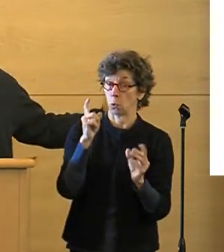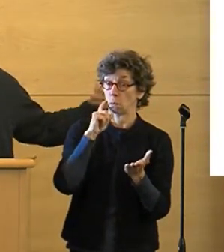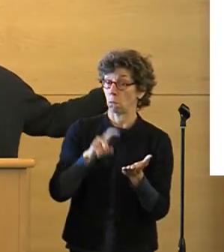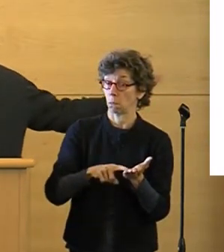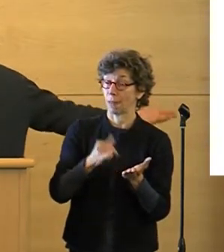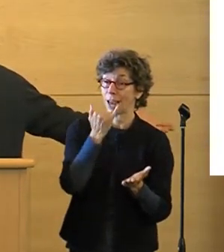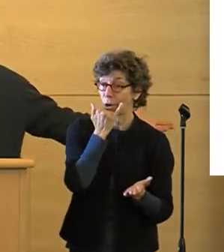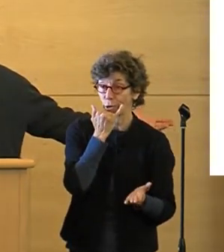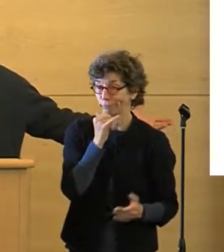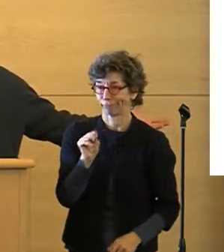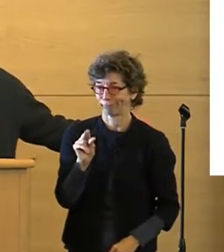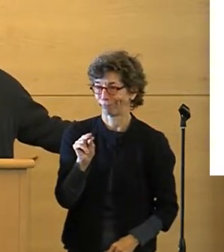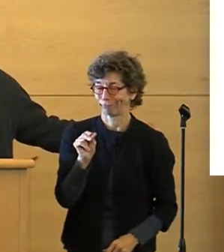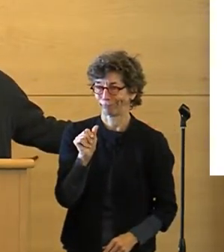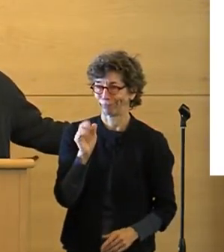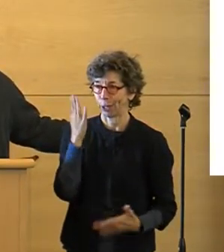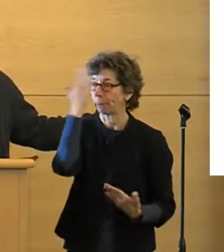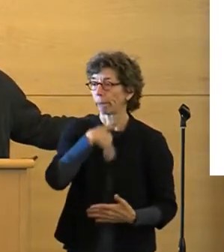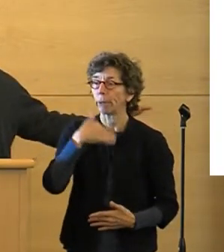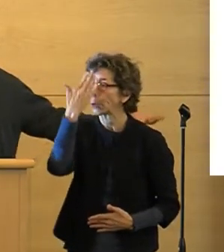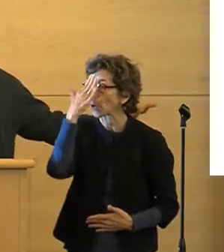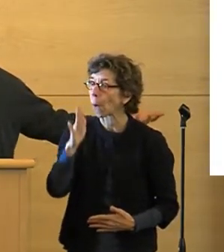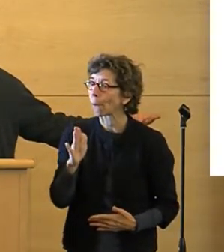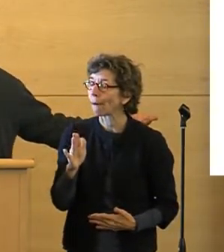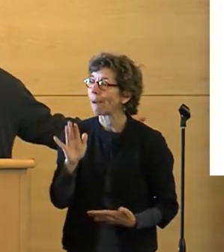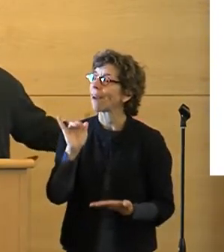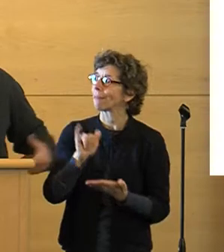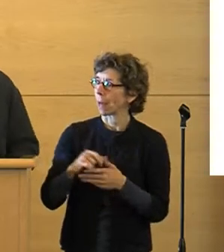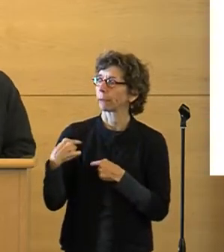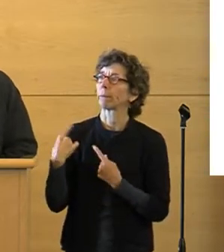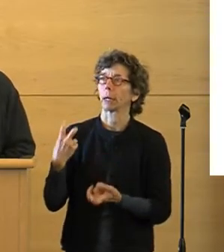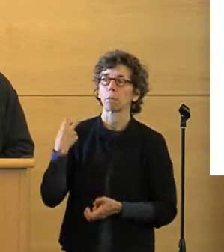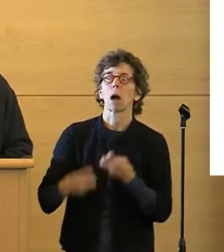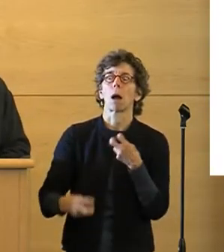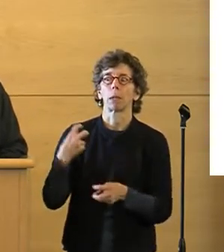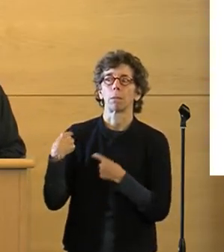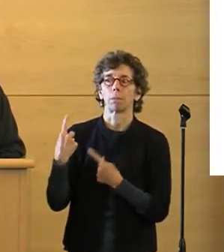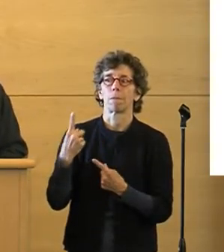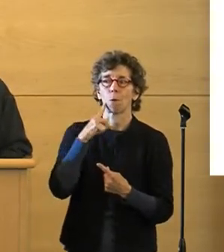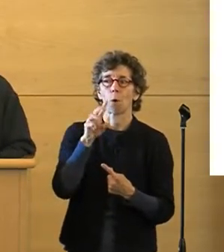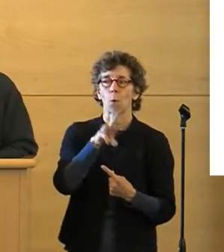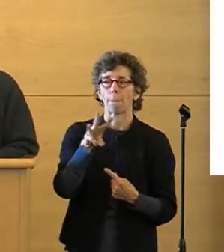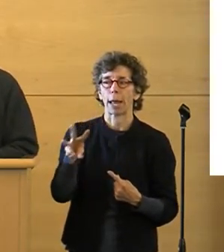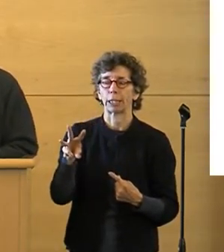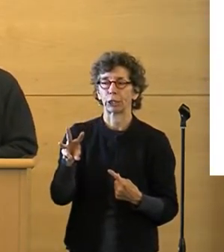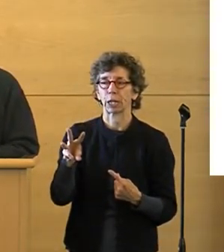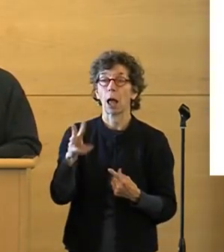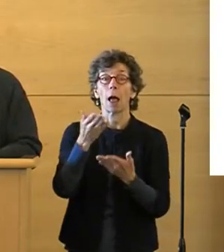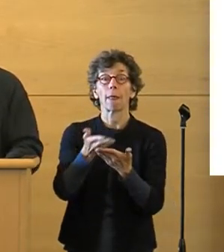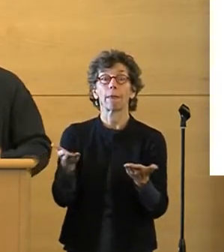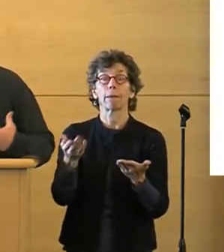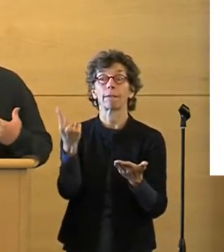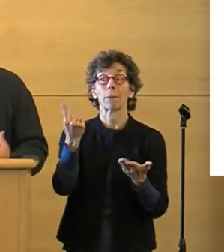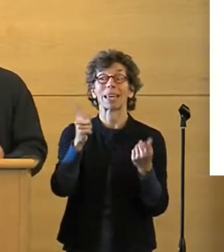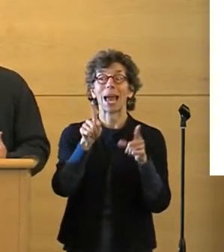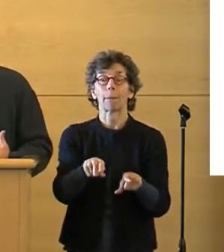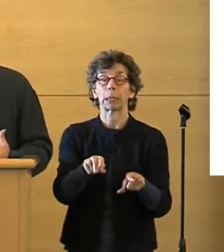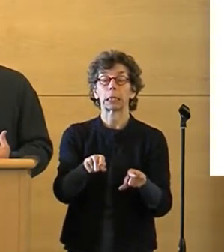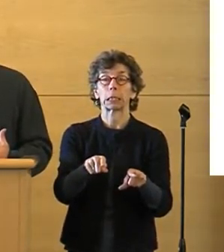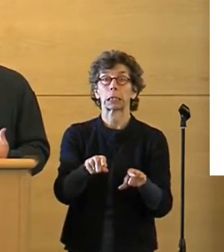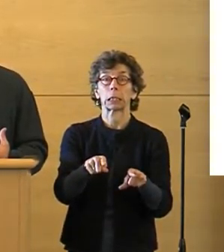again. So if you're filling this out as somebody who can't see, you're just using a screen reader, then how would you